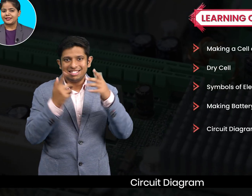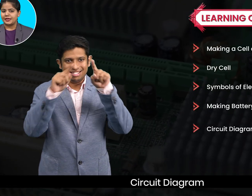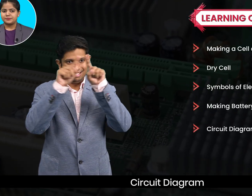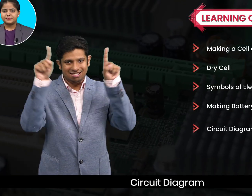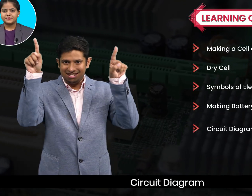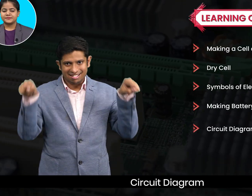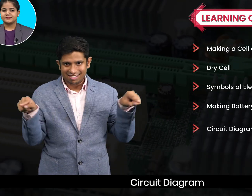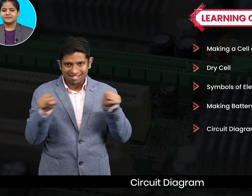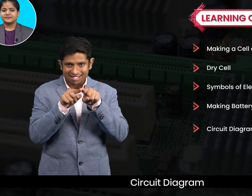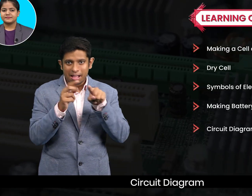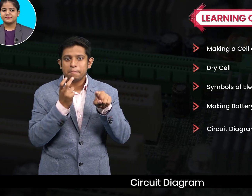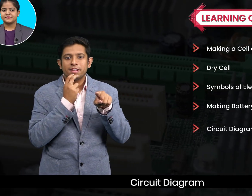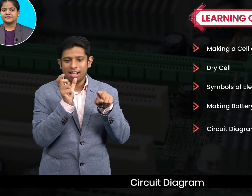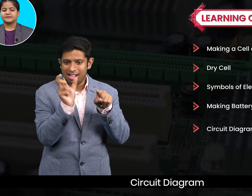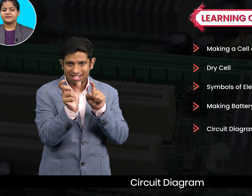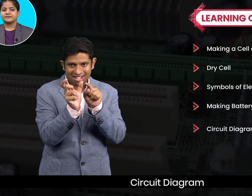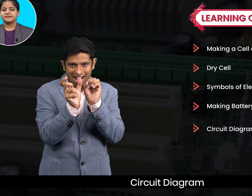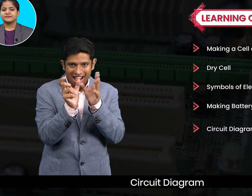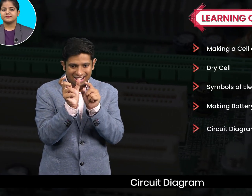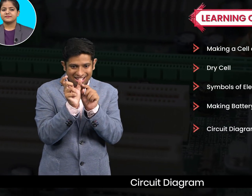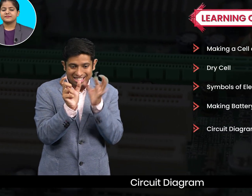circuit diagram.